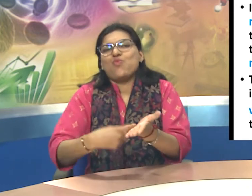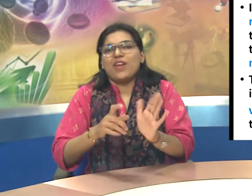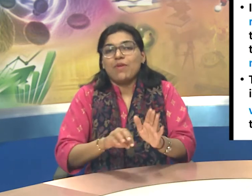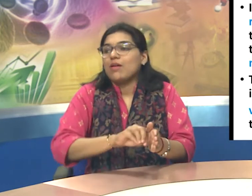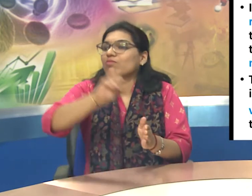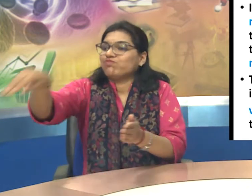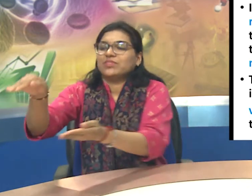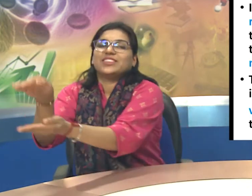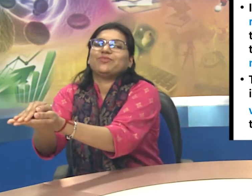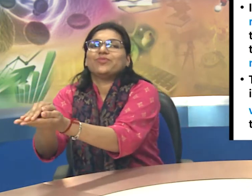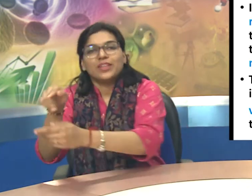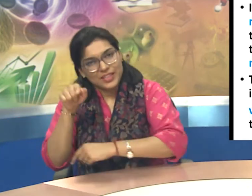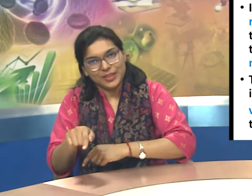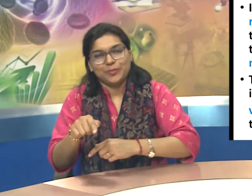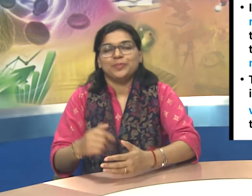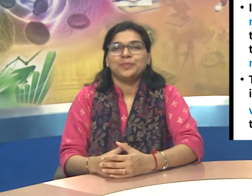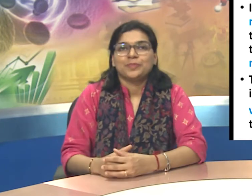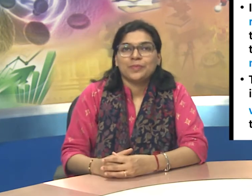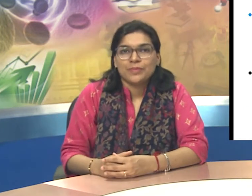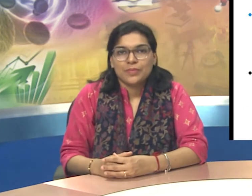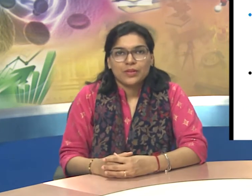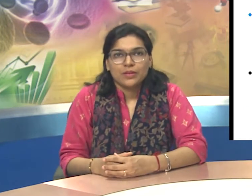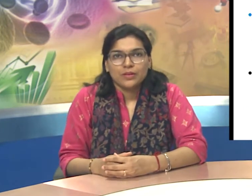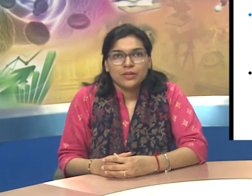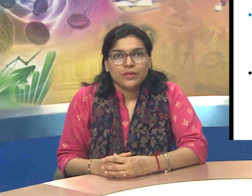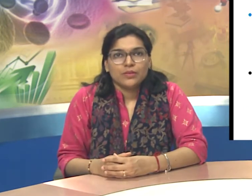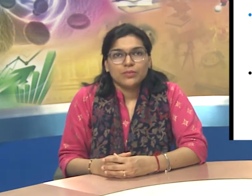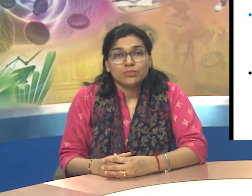an automated recorded voice of a machine.